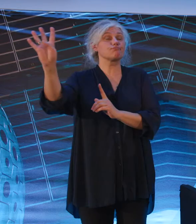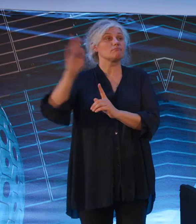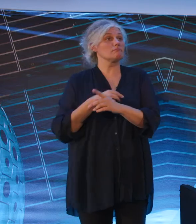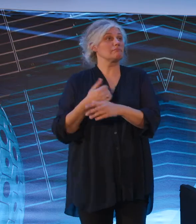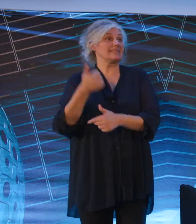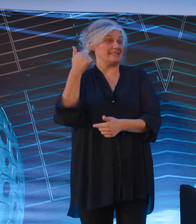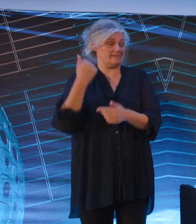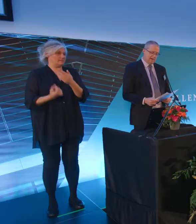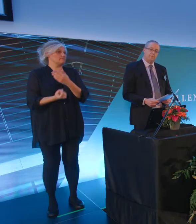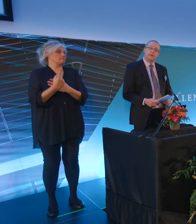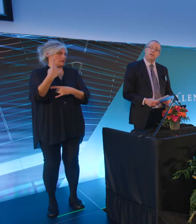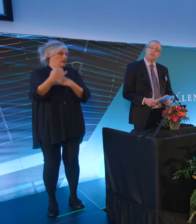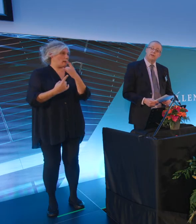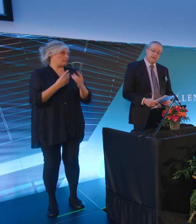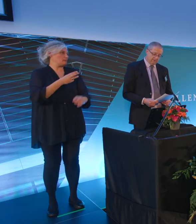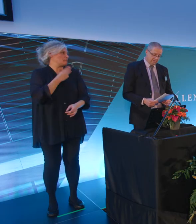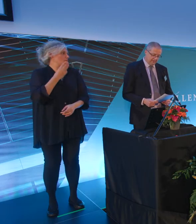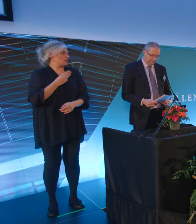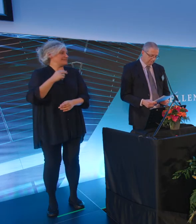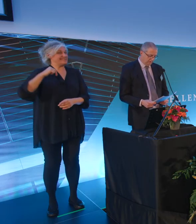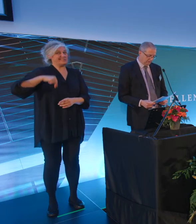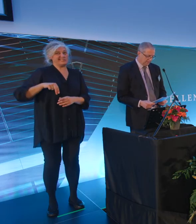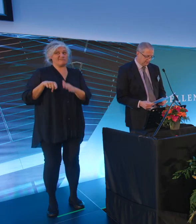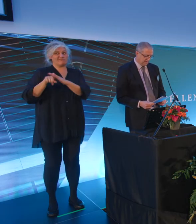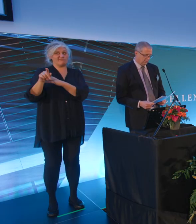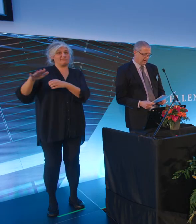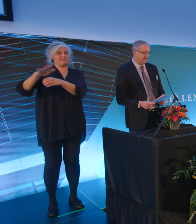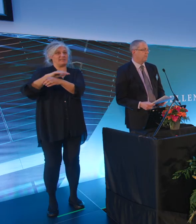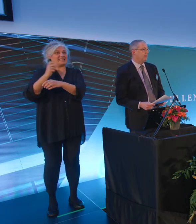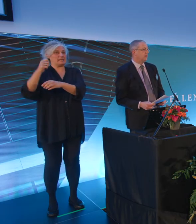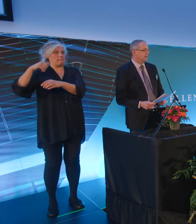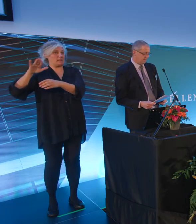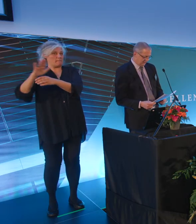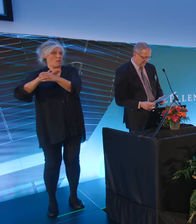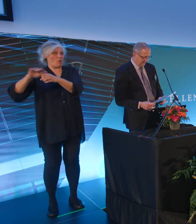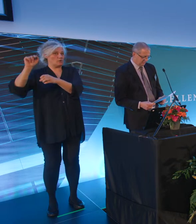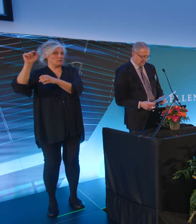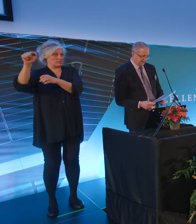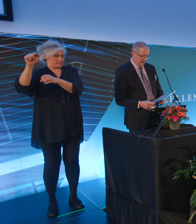event of something like that happening, please go to the nearest assembly point, which is located